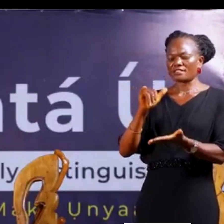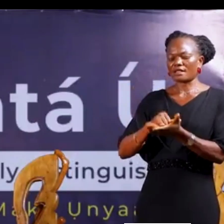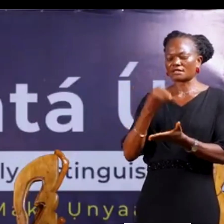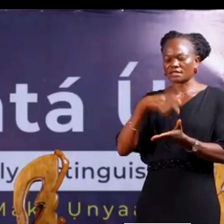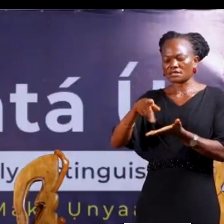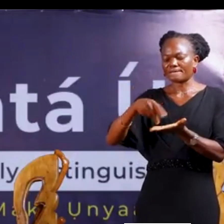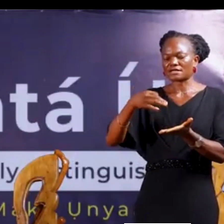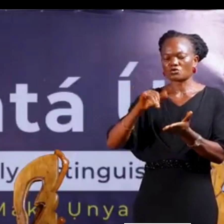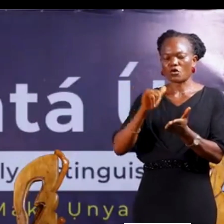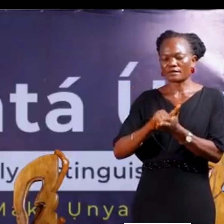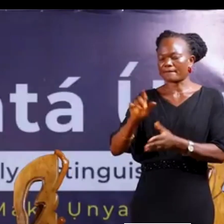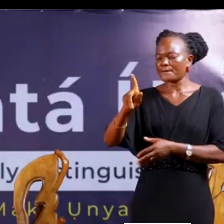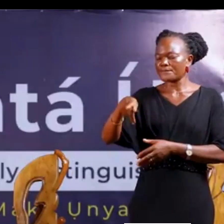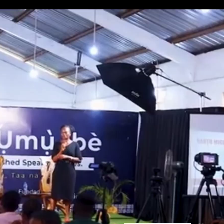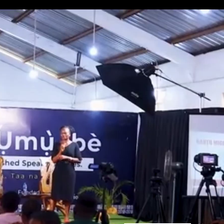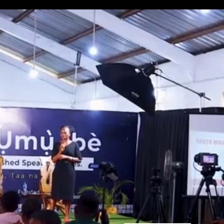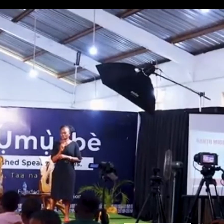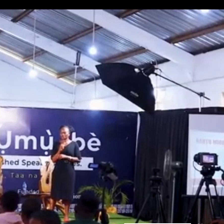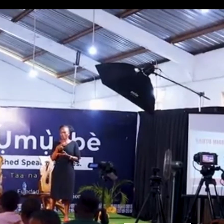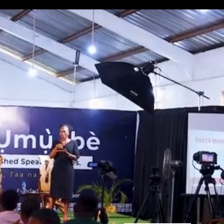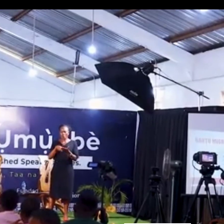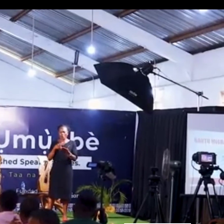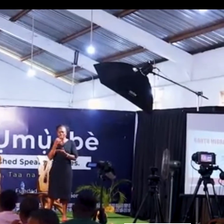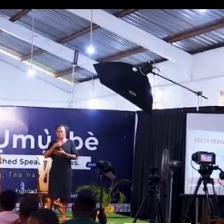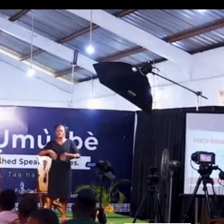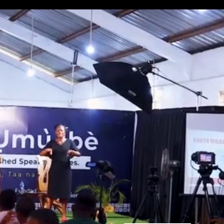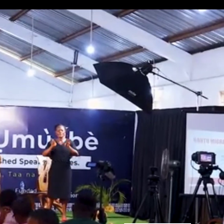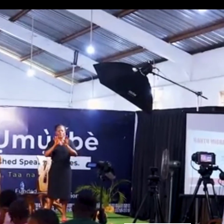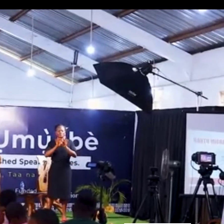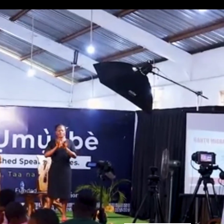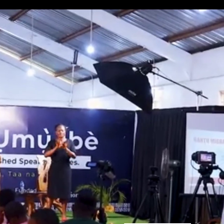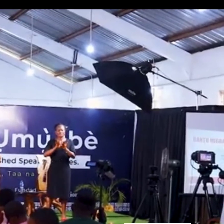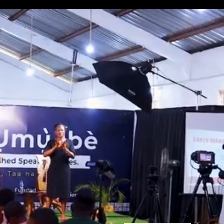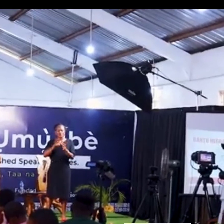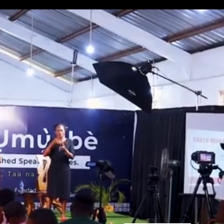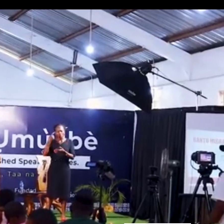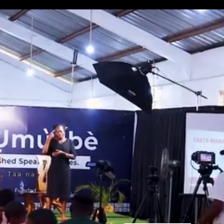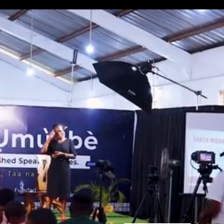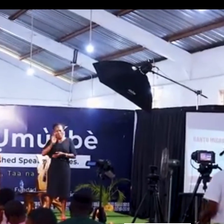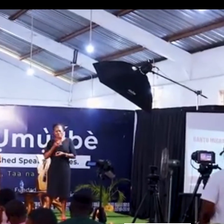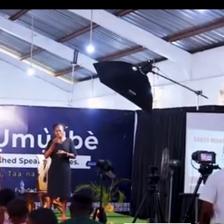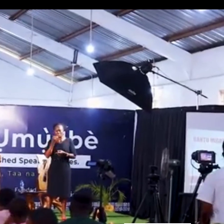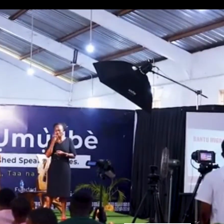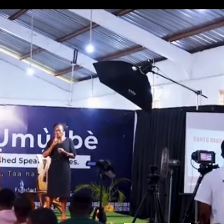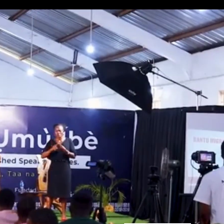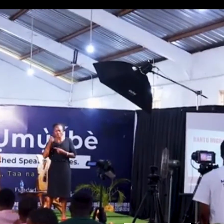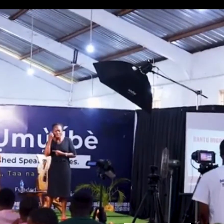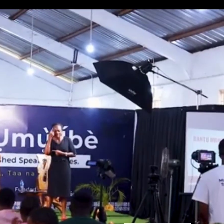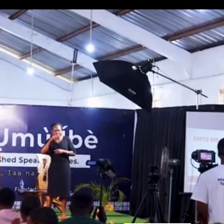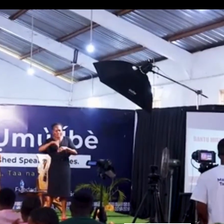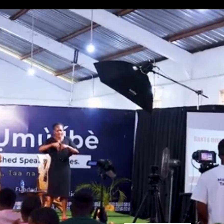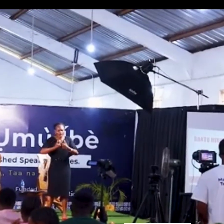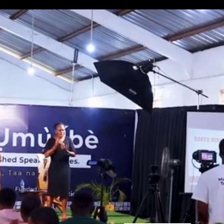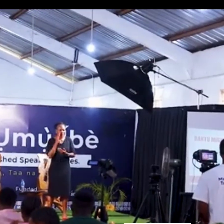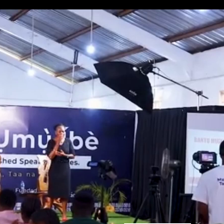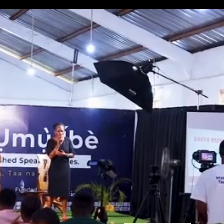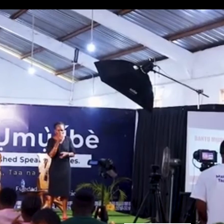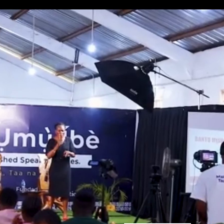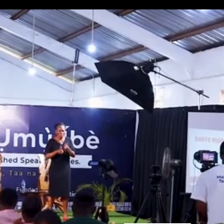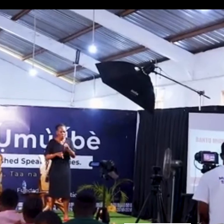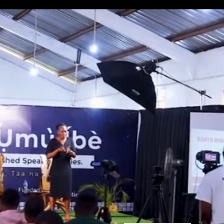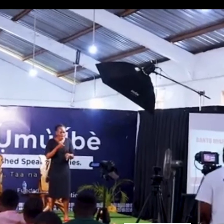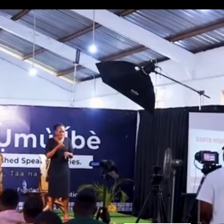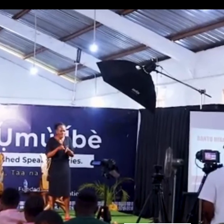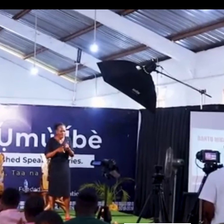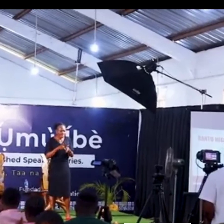the Proto-Bantu. What is important, of course, is to understand how the Igbo people were